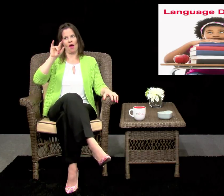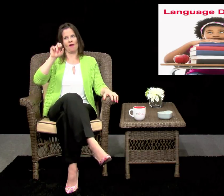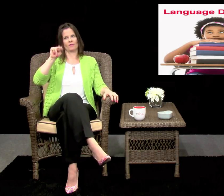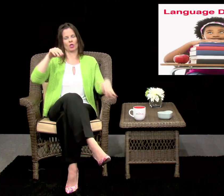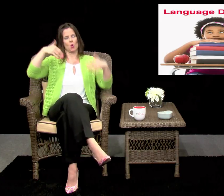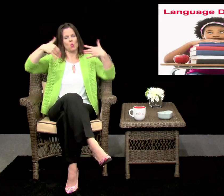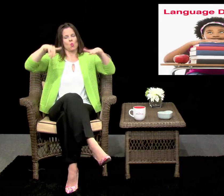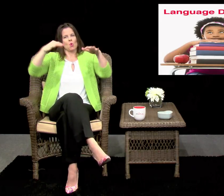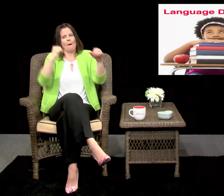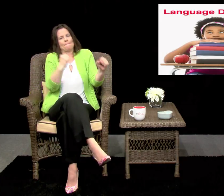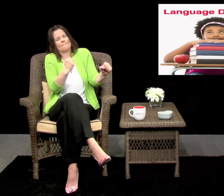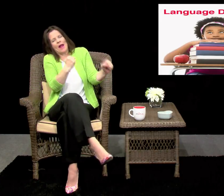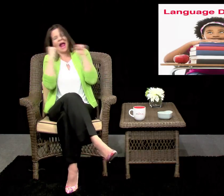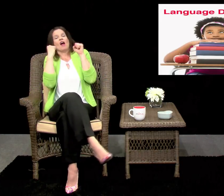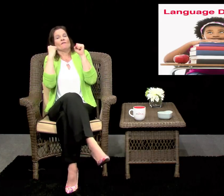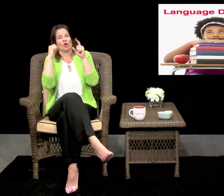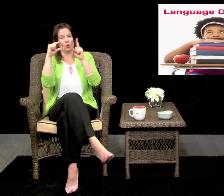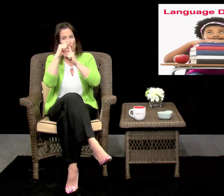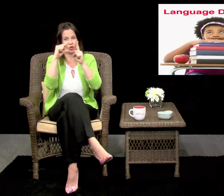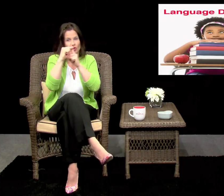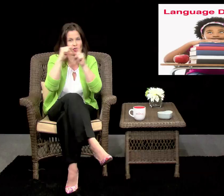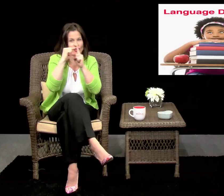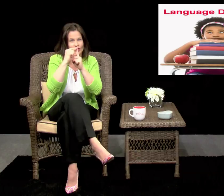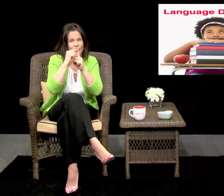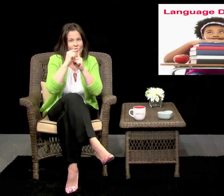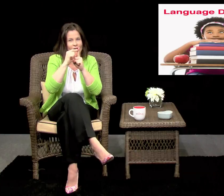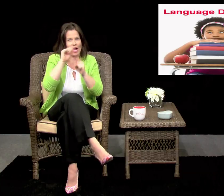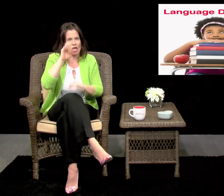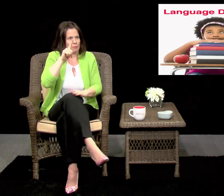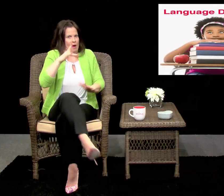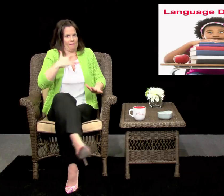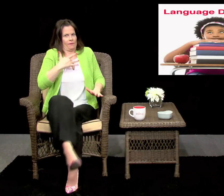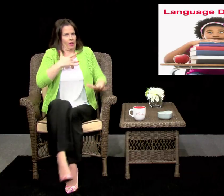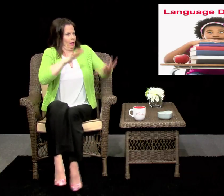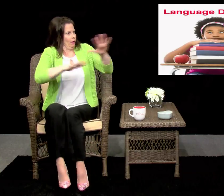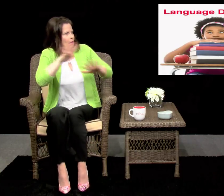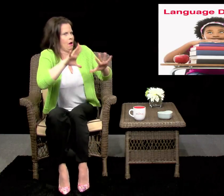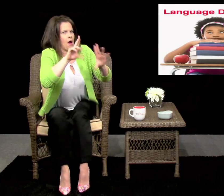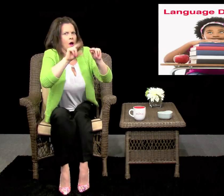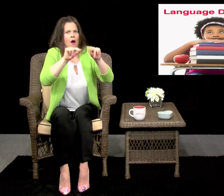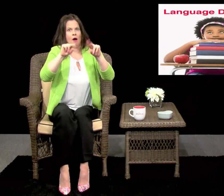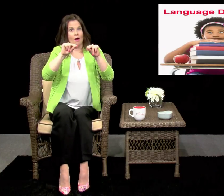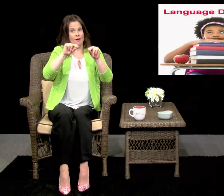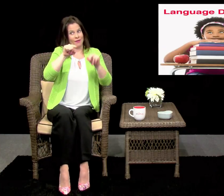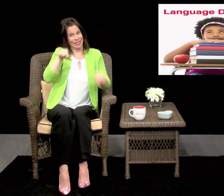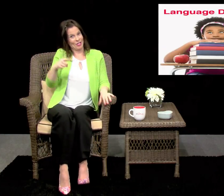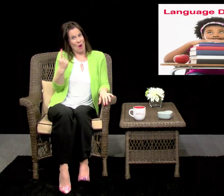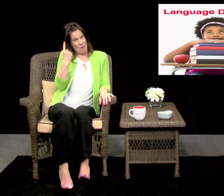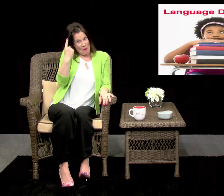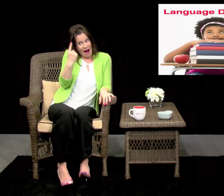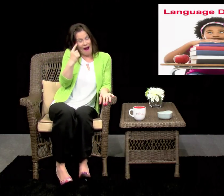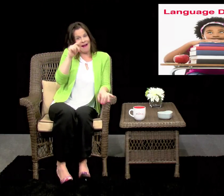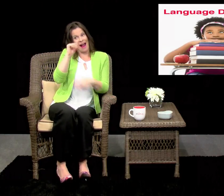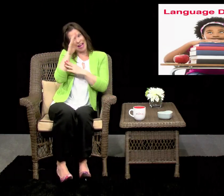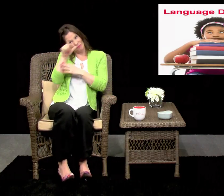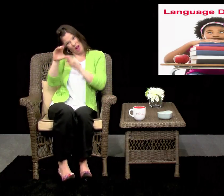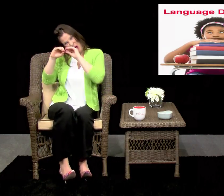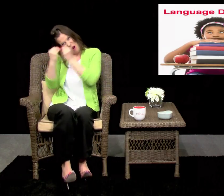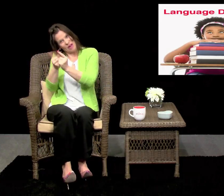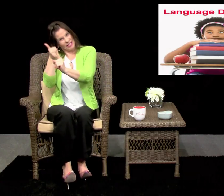language deprivation. And it's a powerful word. Some people feel that that can't be right. But